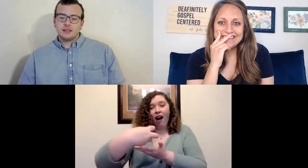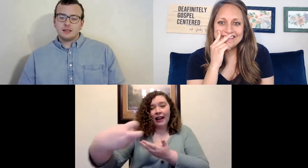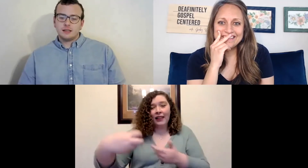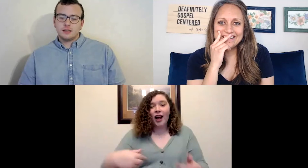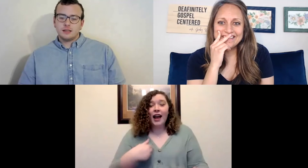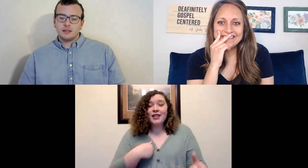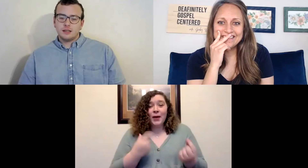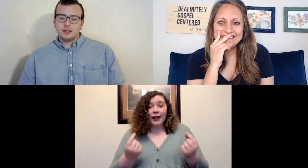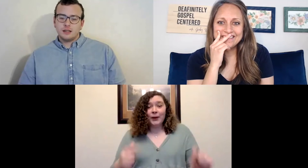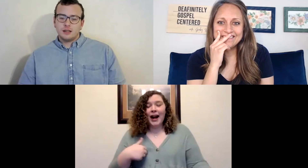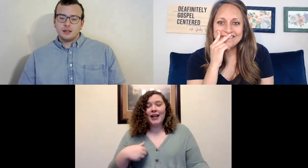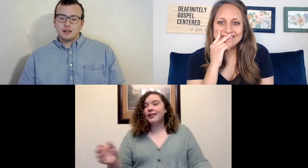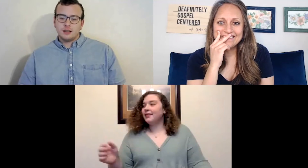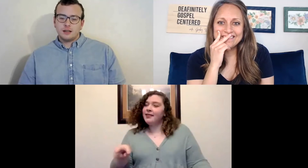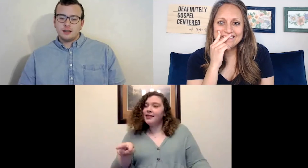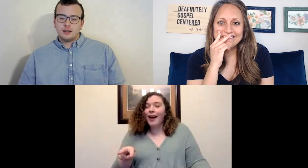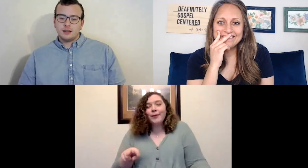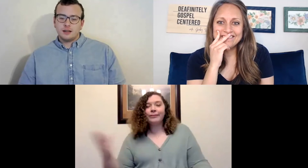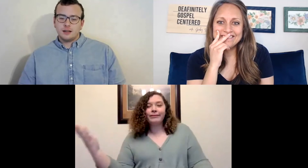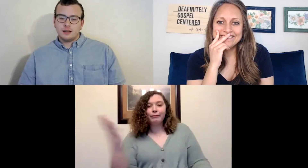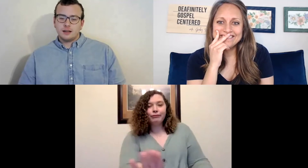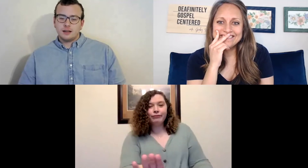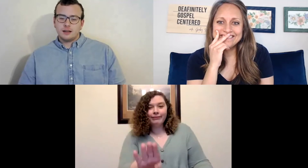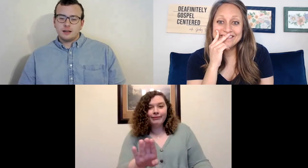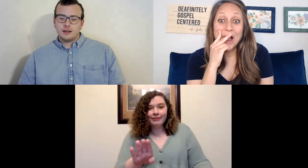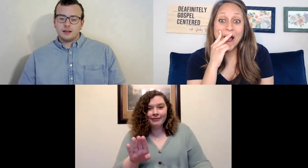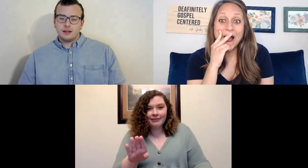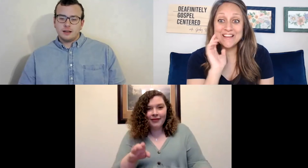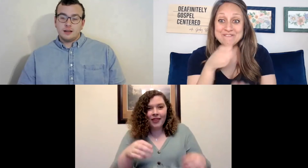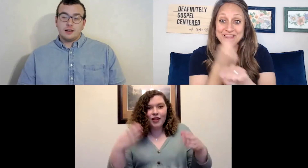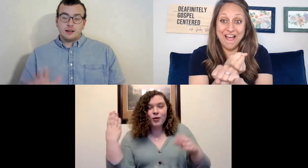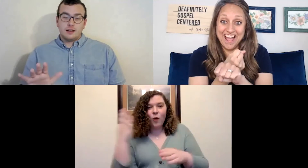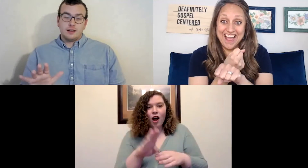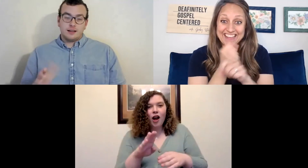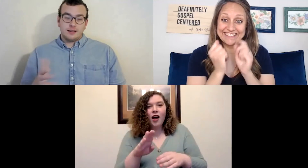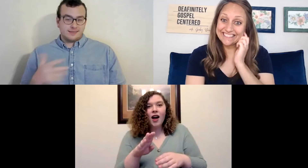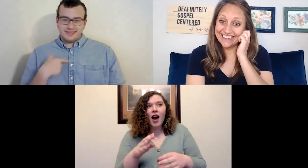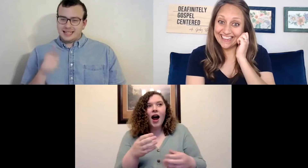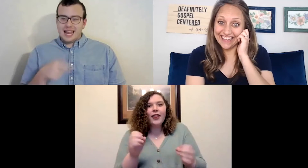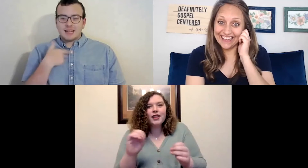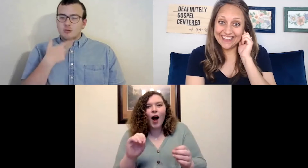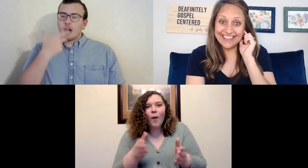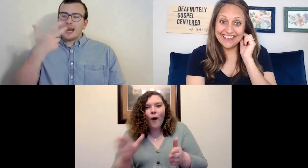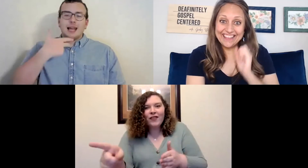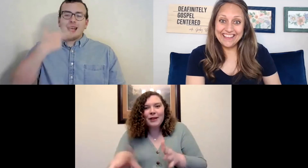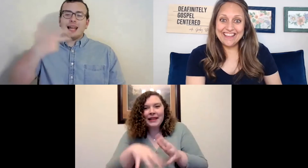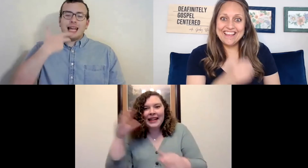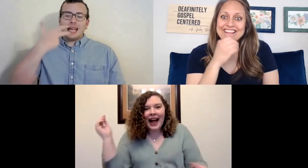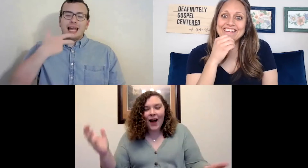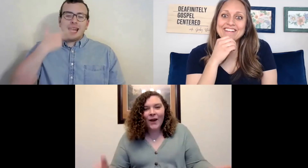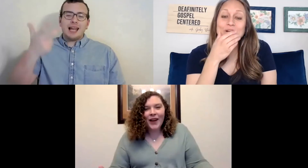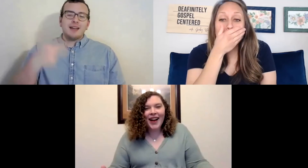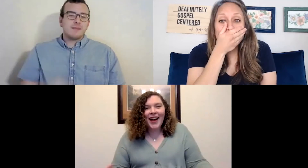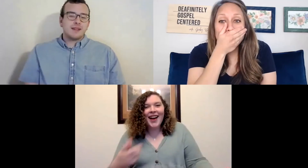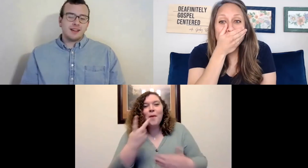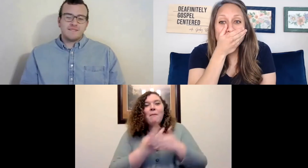house. And he had crawled inside the TV cabinet. And so I saw it as Oh a my gosh, fun you opportunity, locked so I it? shut the door on him. And there was